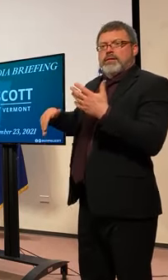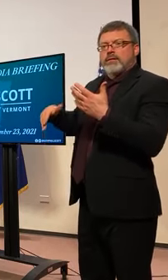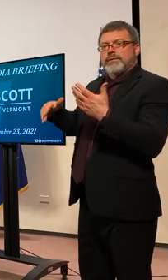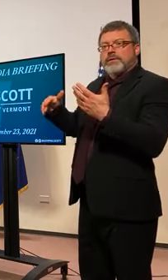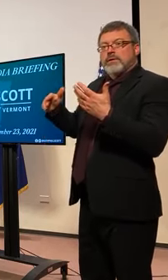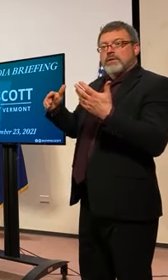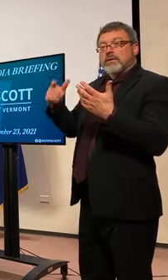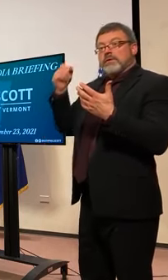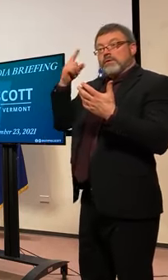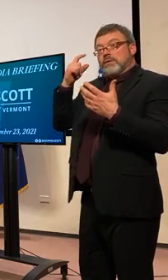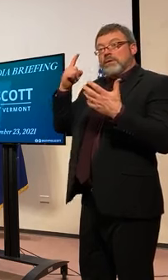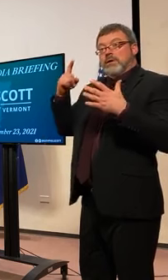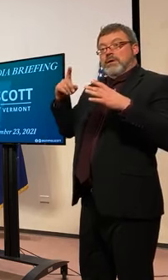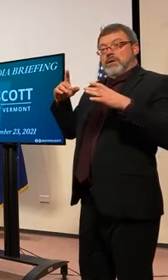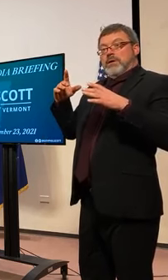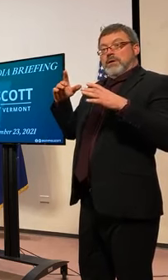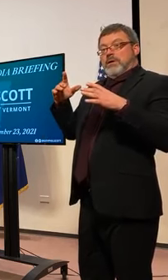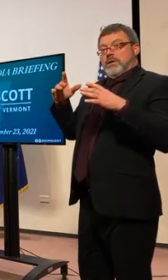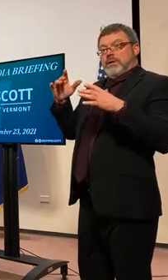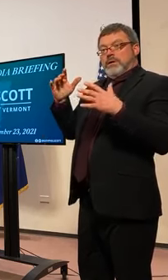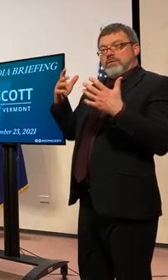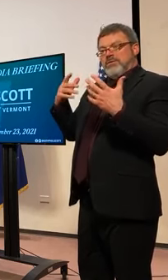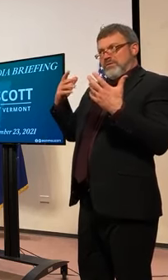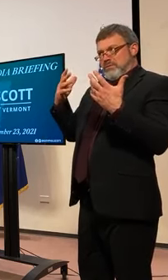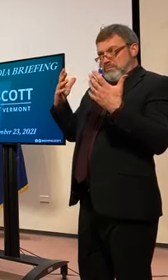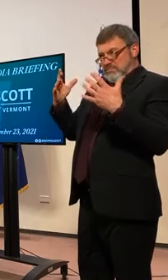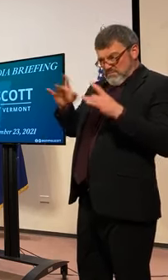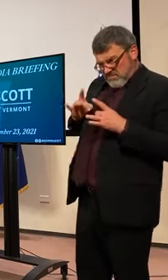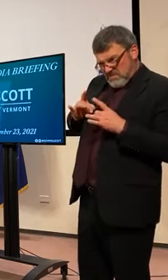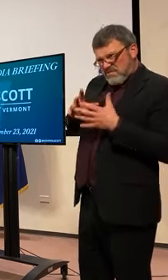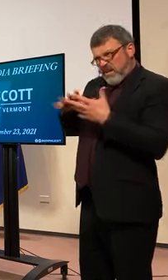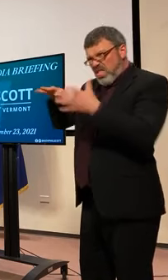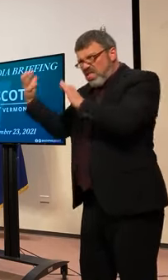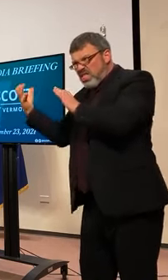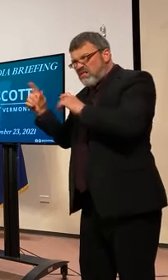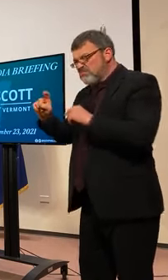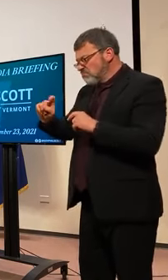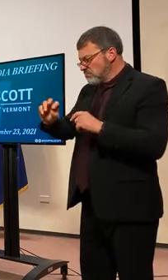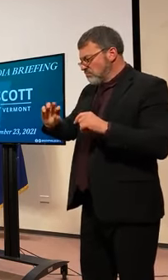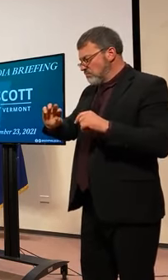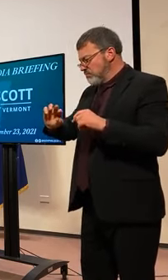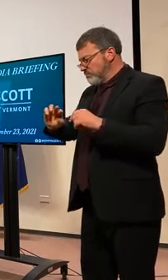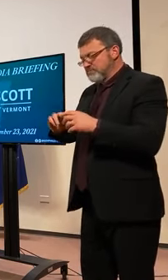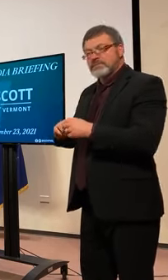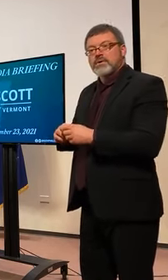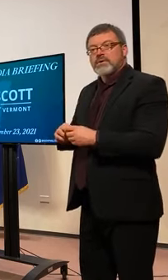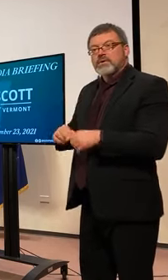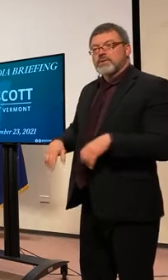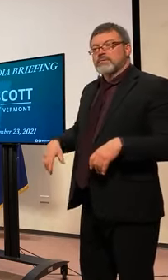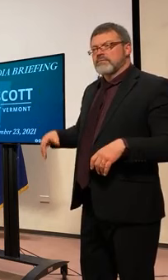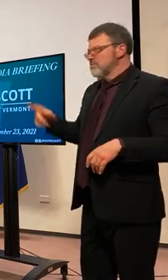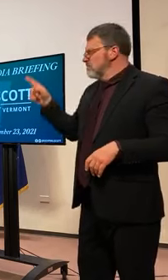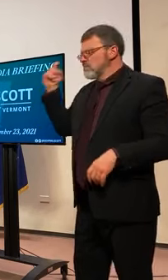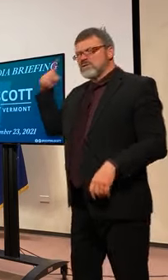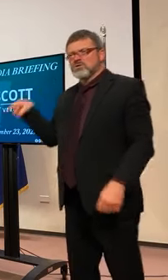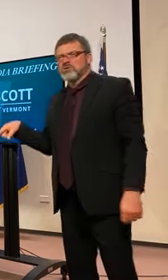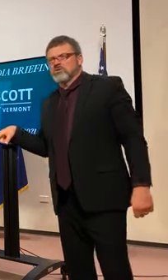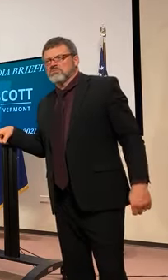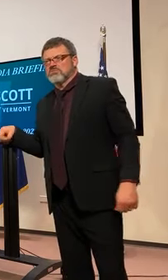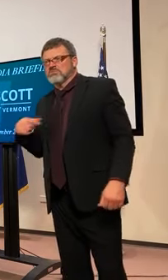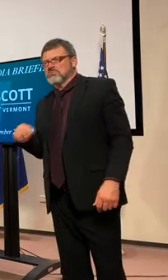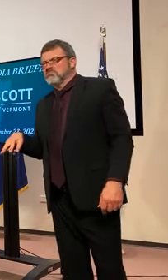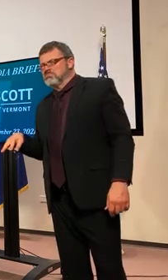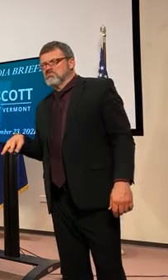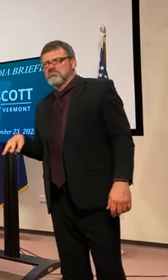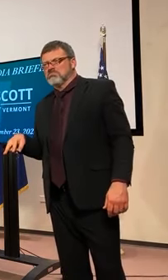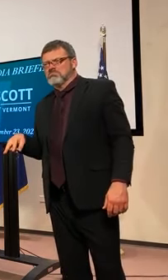to end this thing? Yeah, it's an interesting question. I asked the same one not long ago. Because I kept wondering